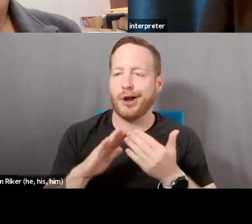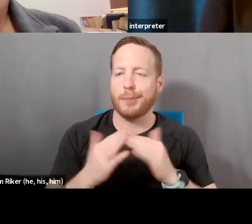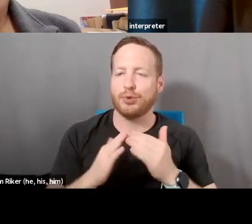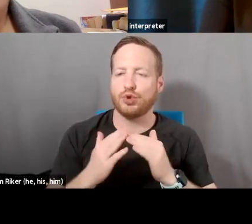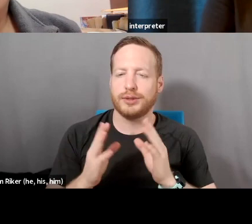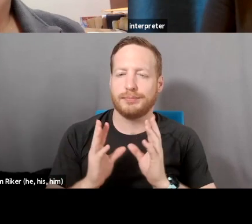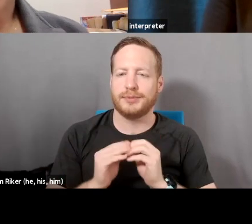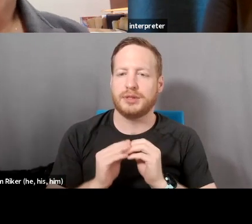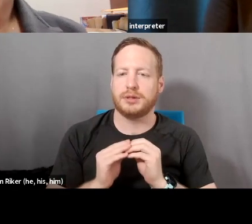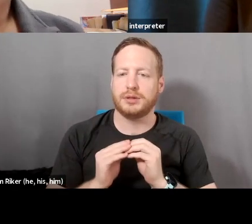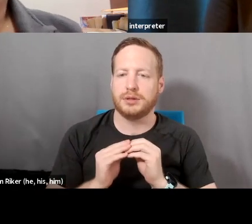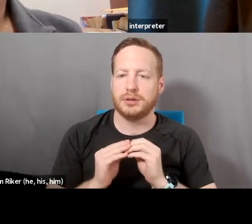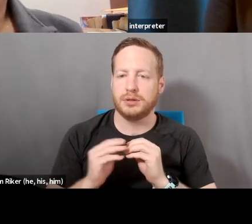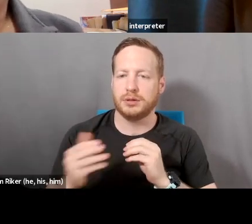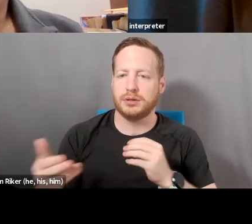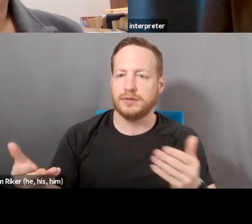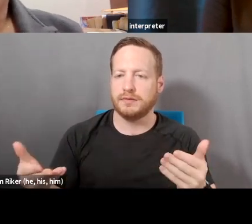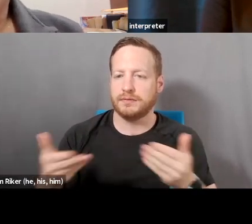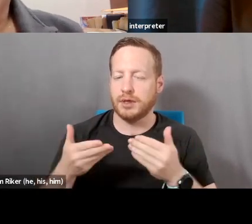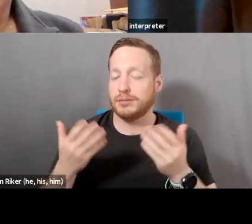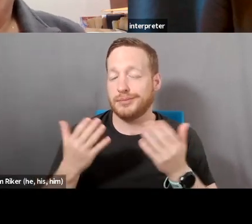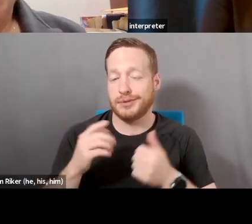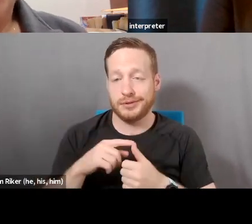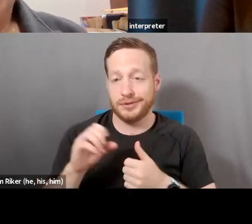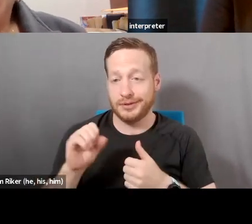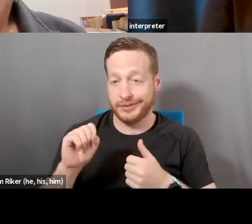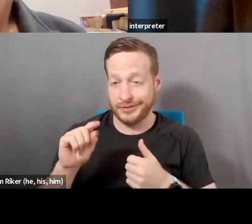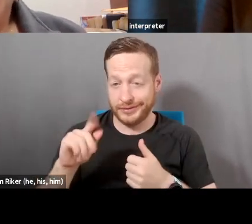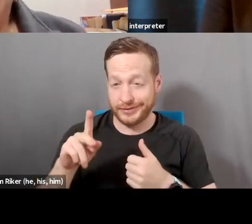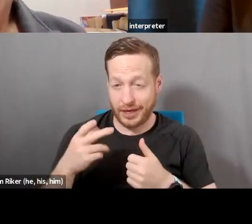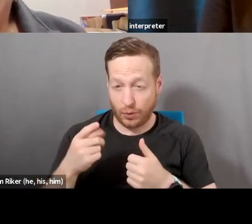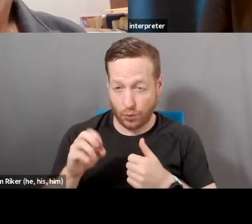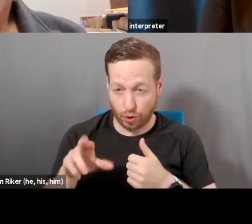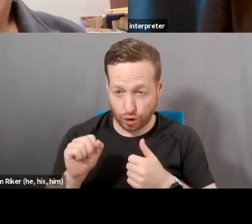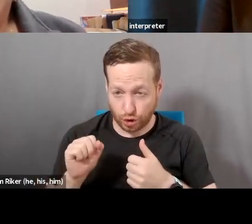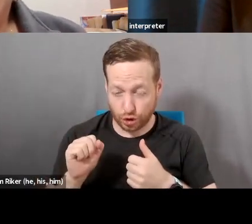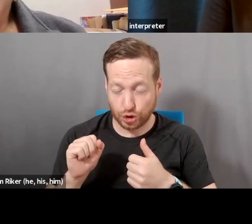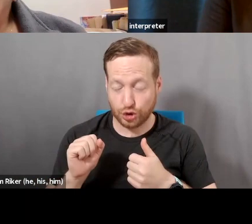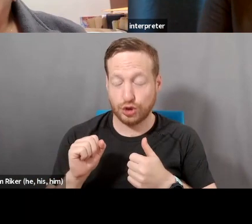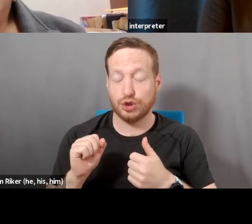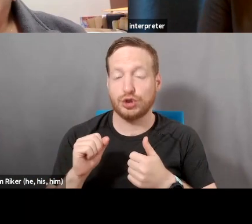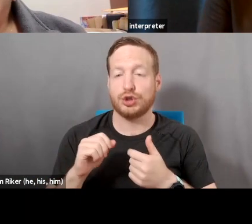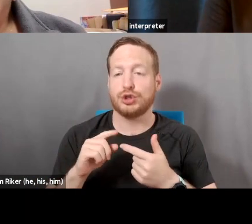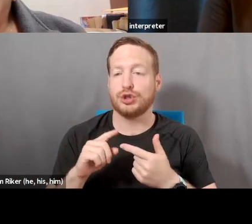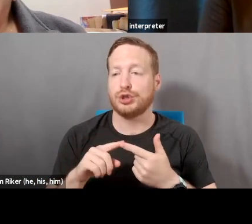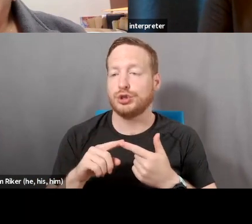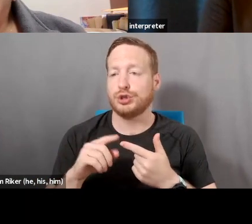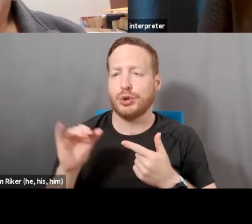first we should start by having a community meeting invite